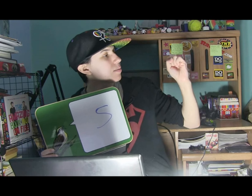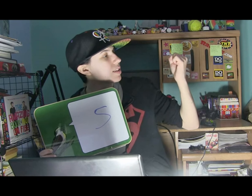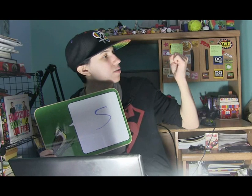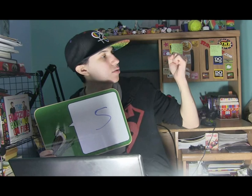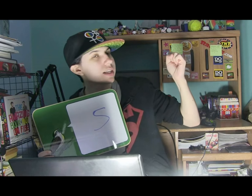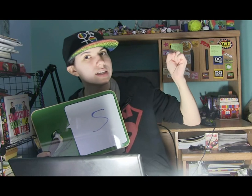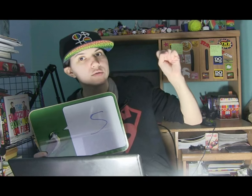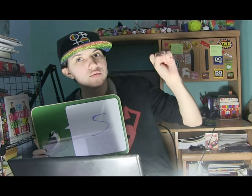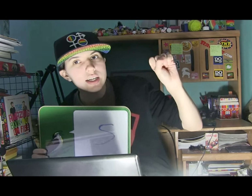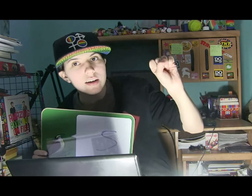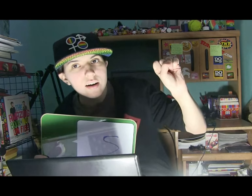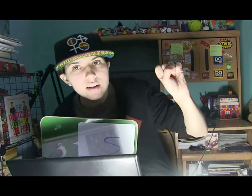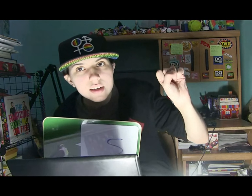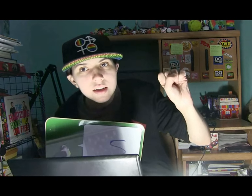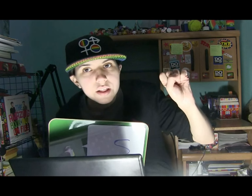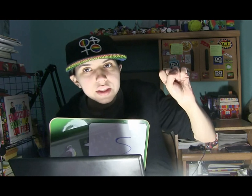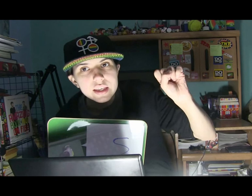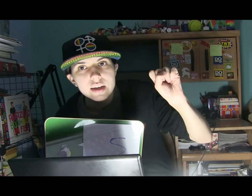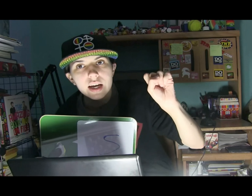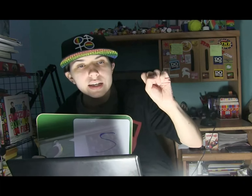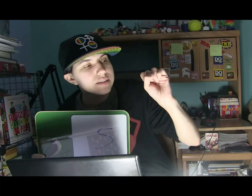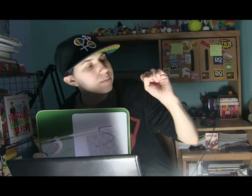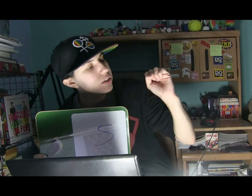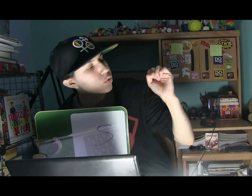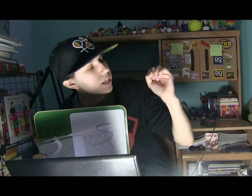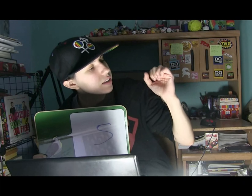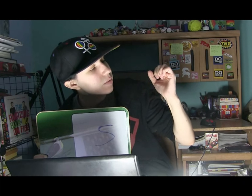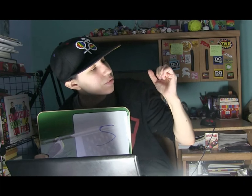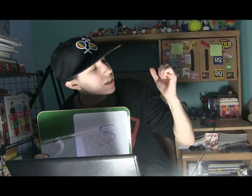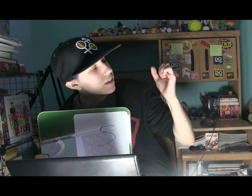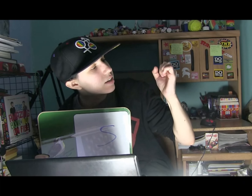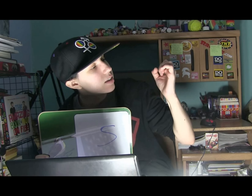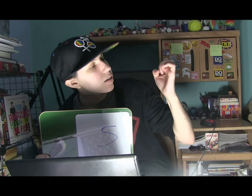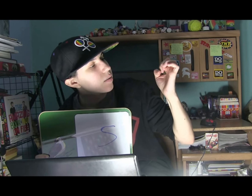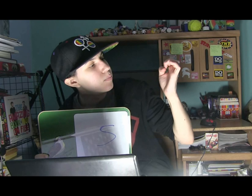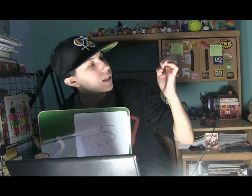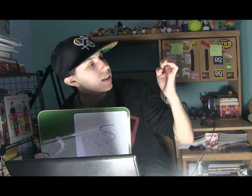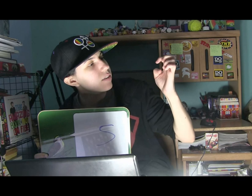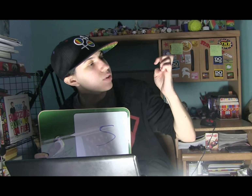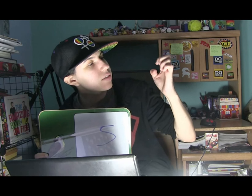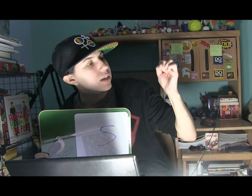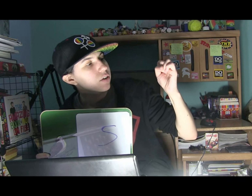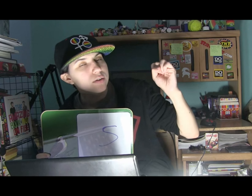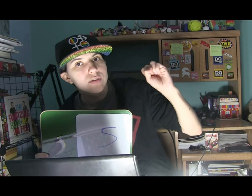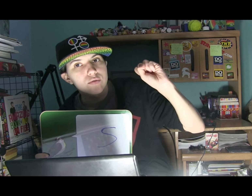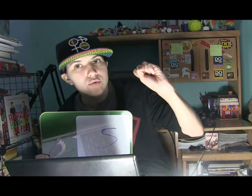down so that it is right on the line that's in between the middle and ring finger. Right